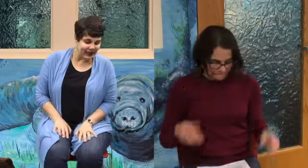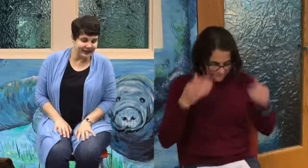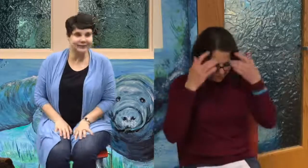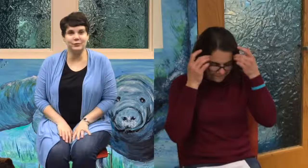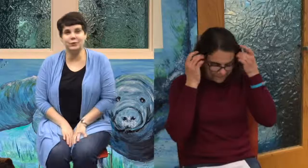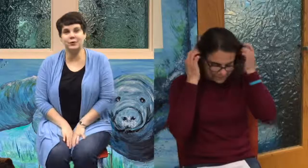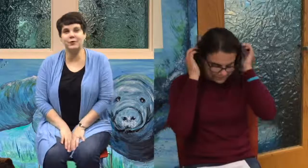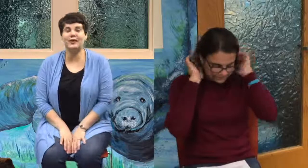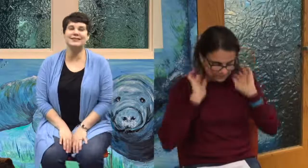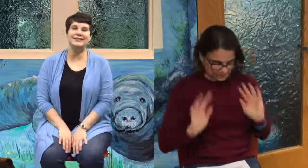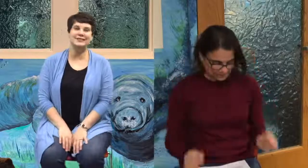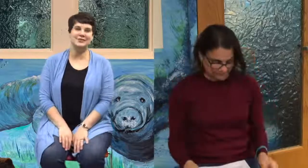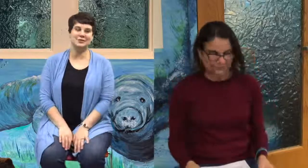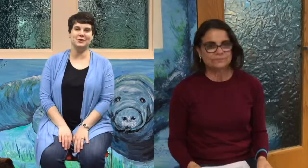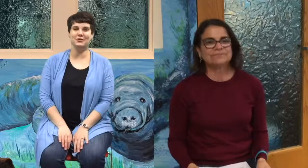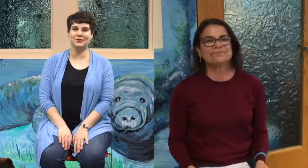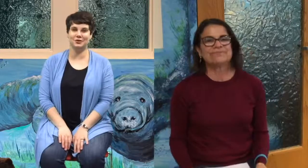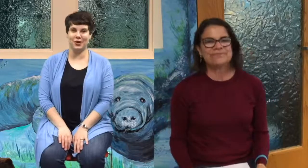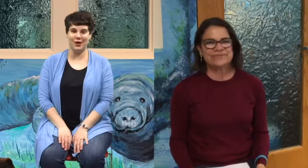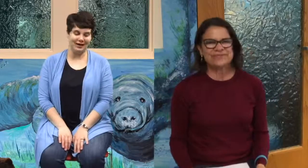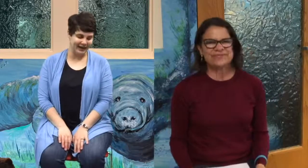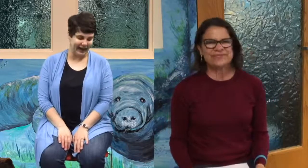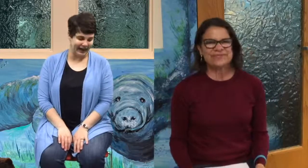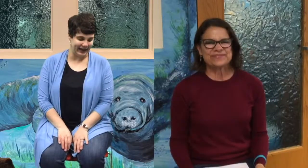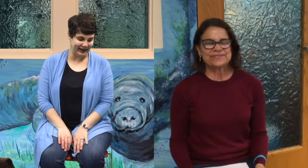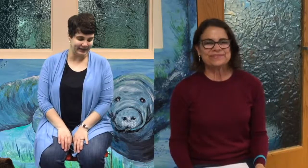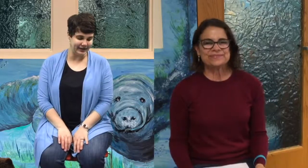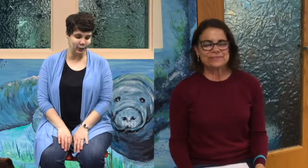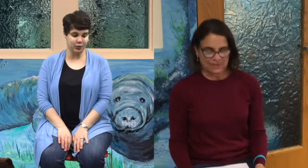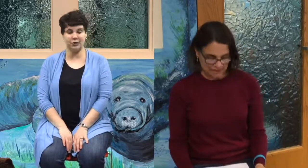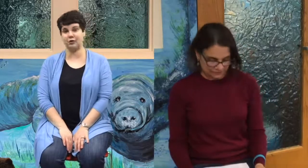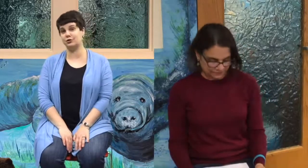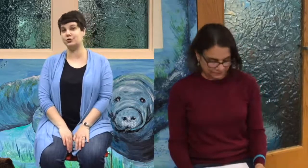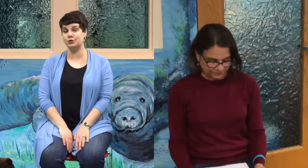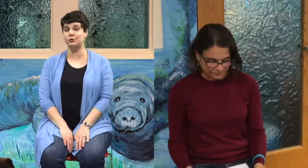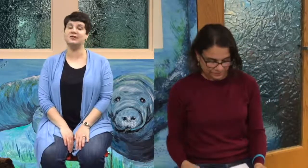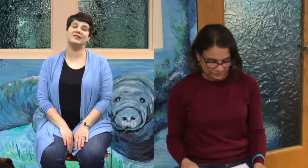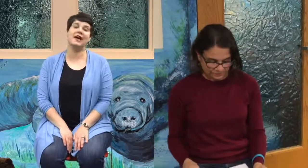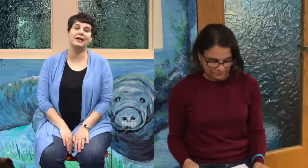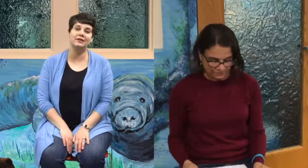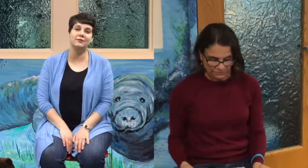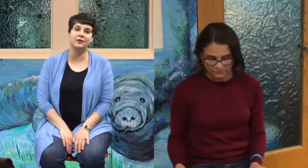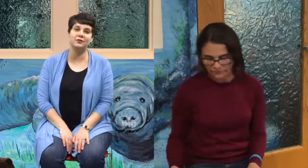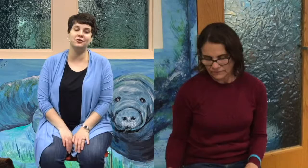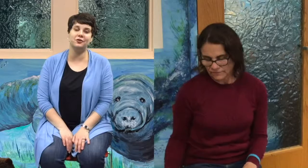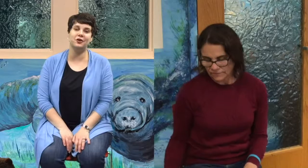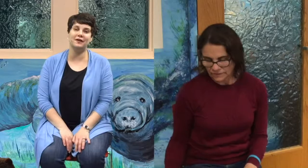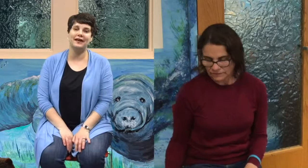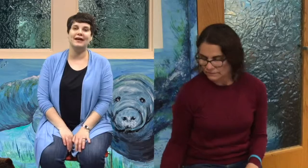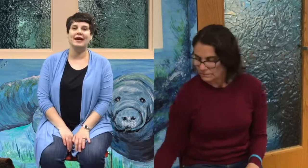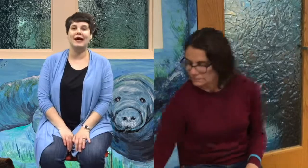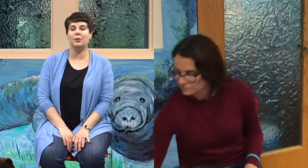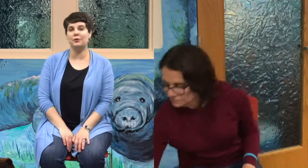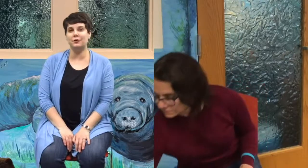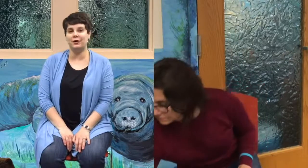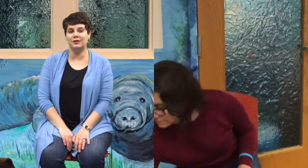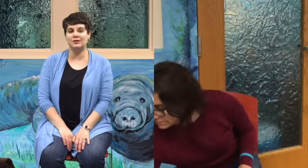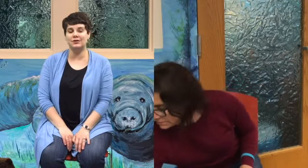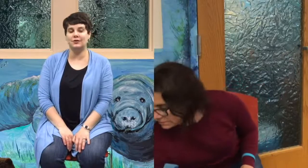Next, we're going to do a song, and we're going to learn two signs for this song. We're going to learn